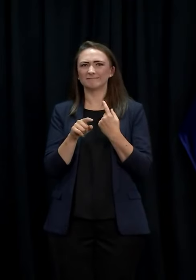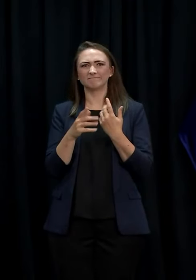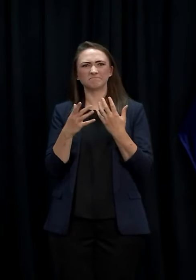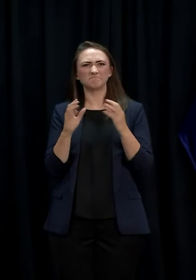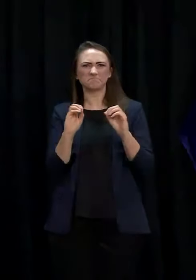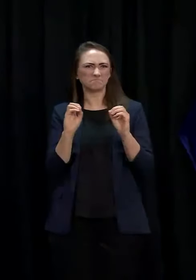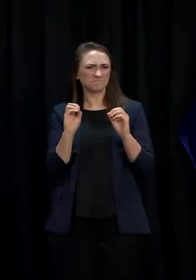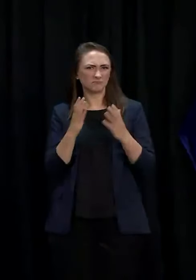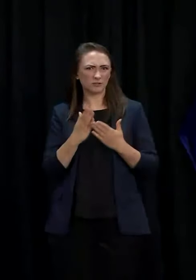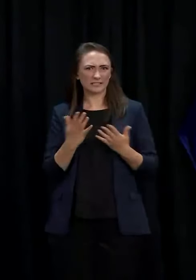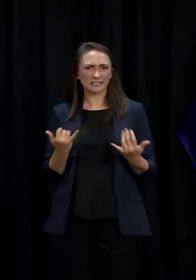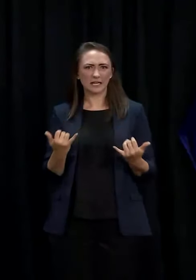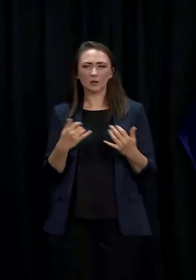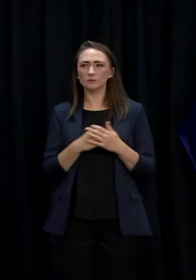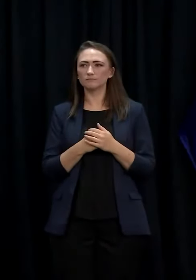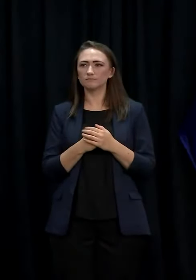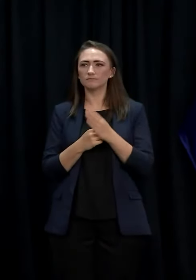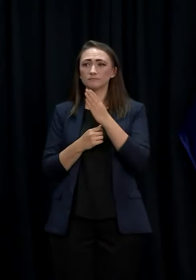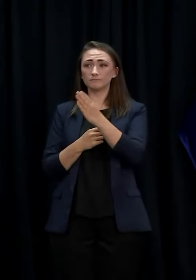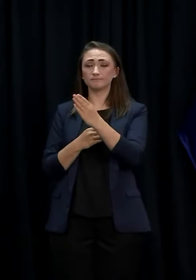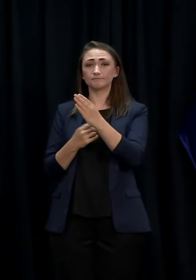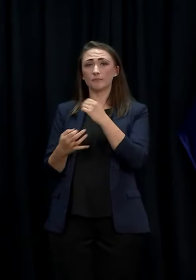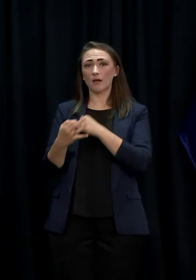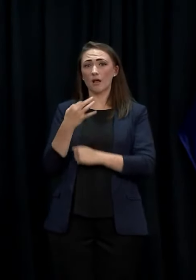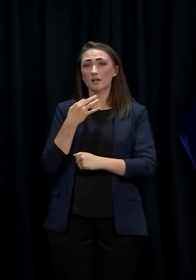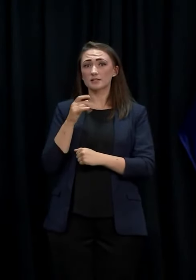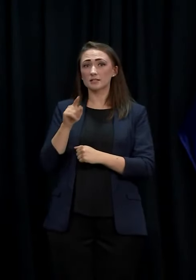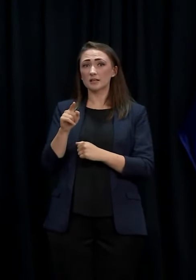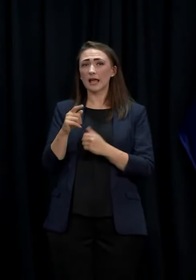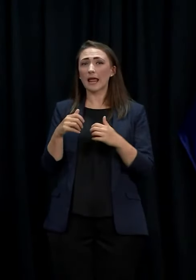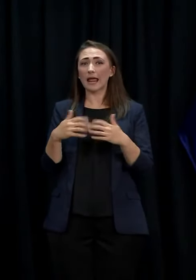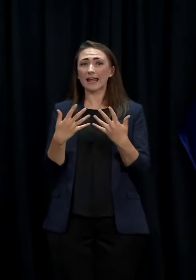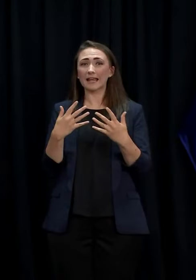of kind of violent threats towards you personally dropped as well?